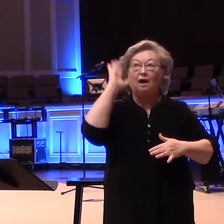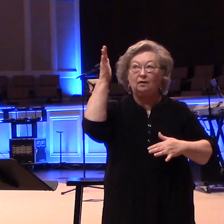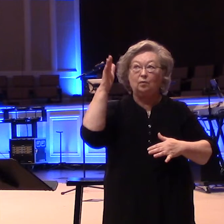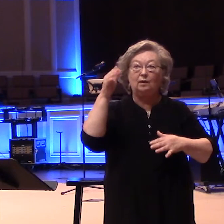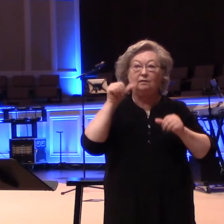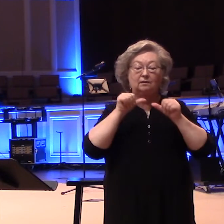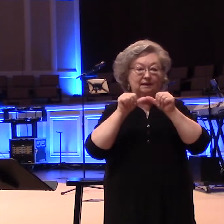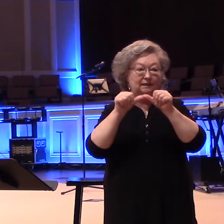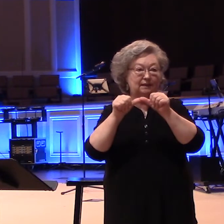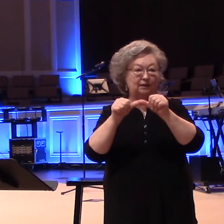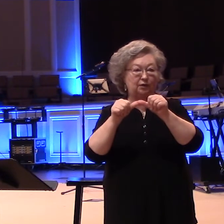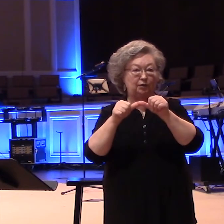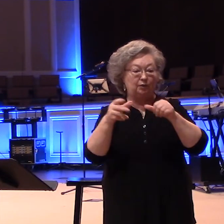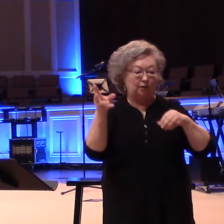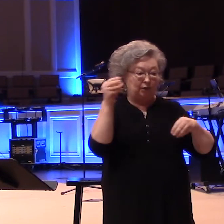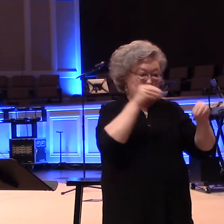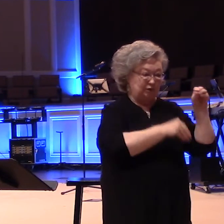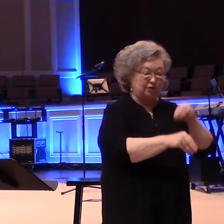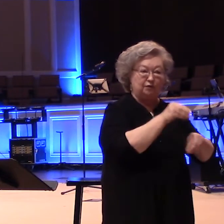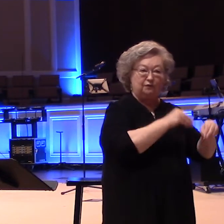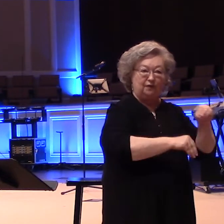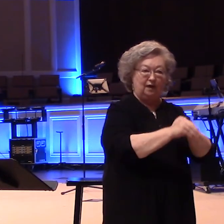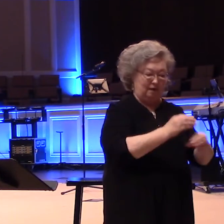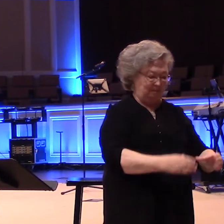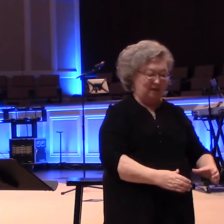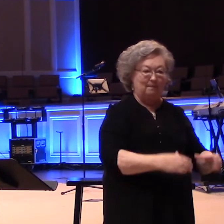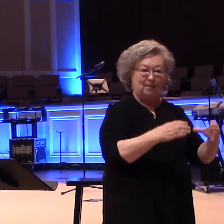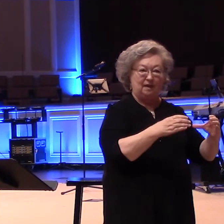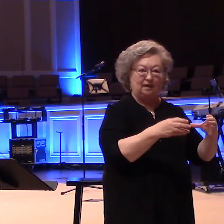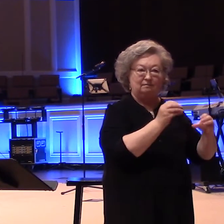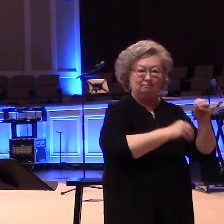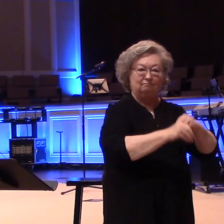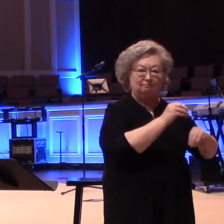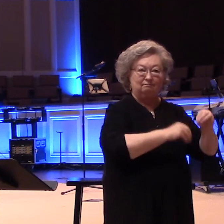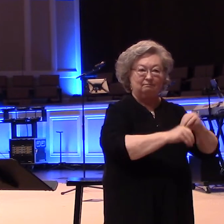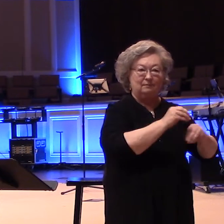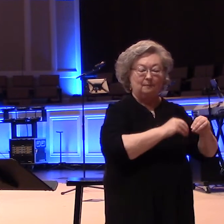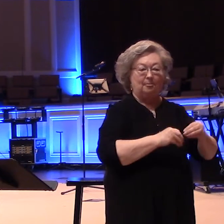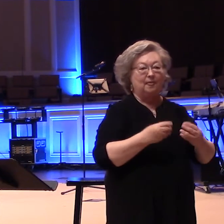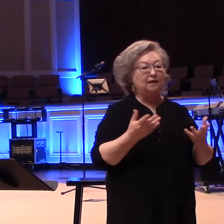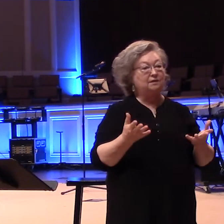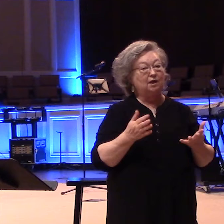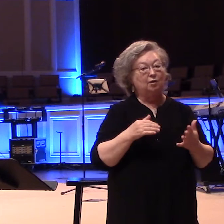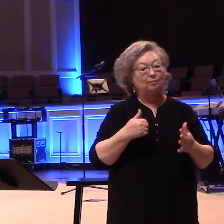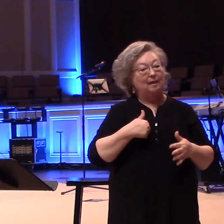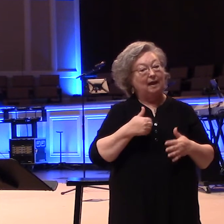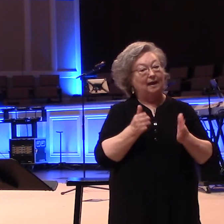do next. And so the question is, how much glory do you want God to receive?